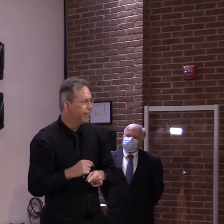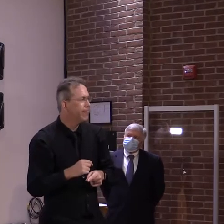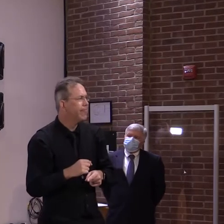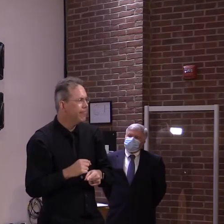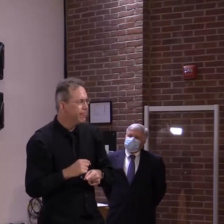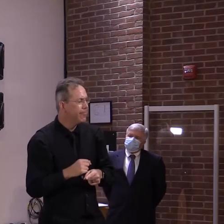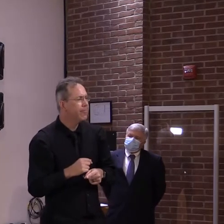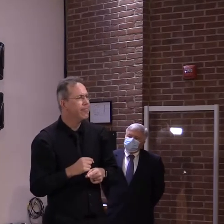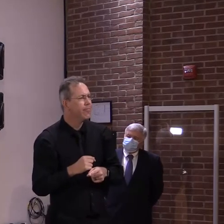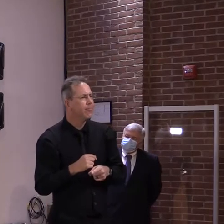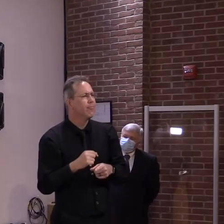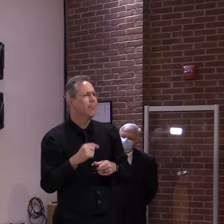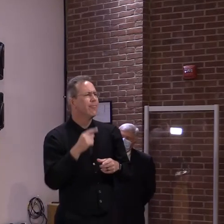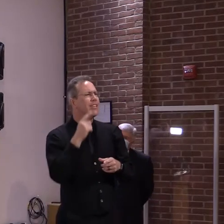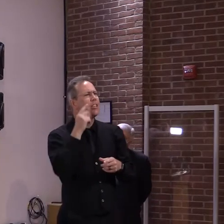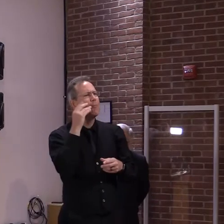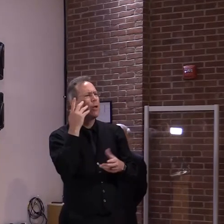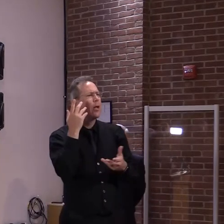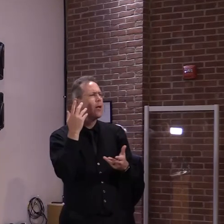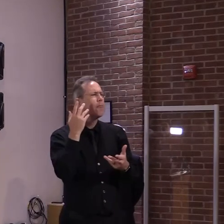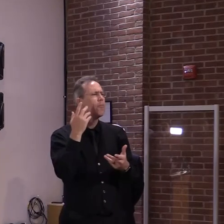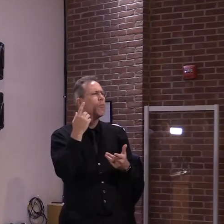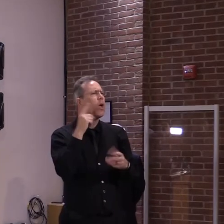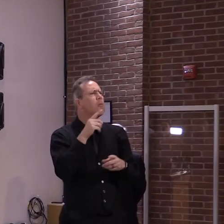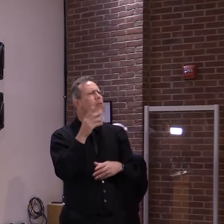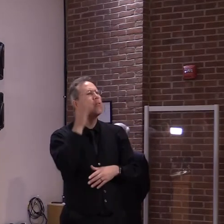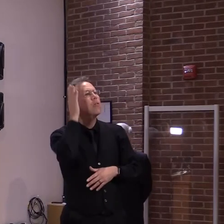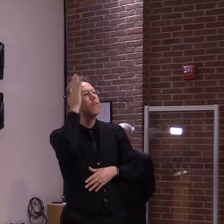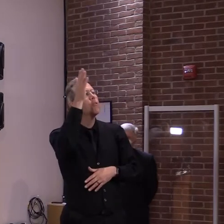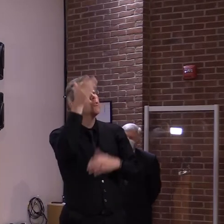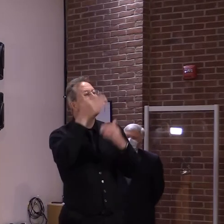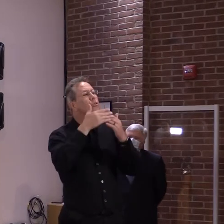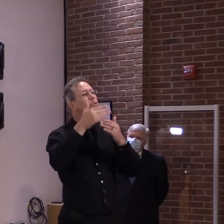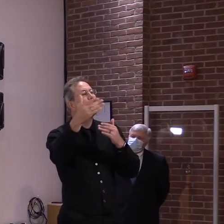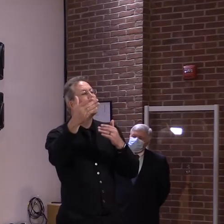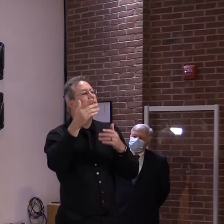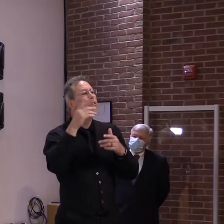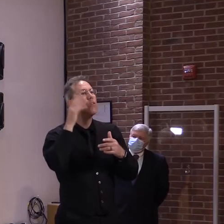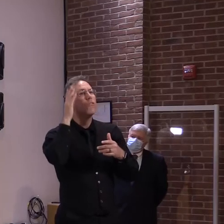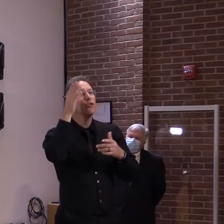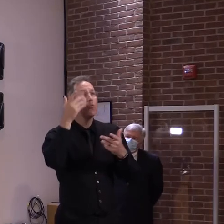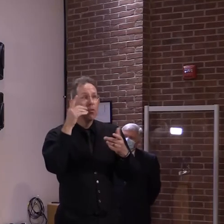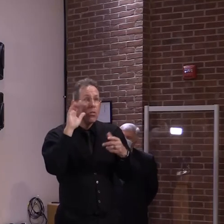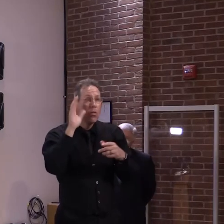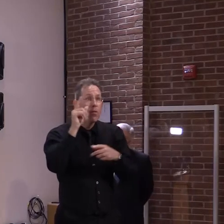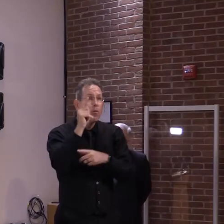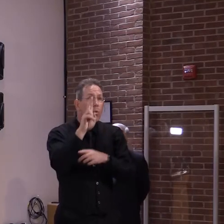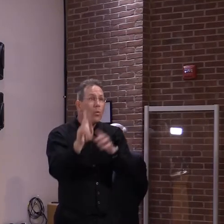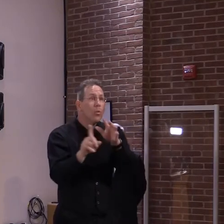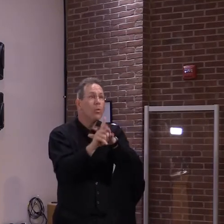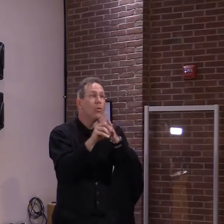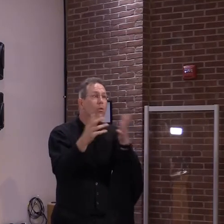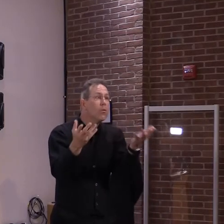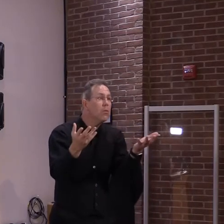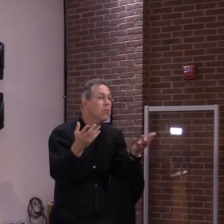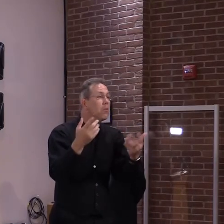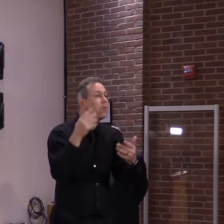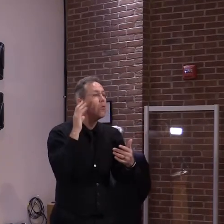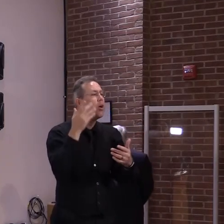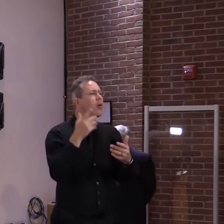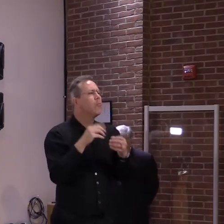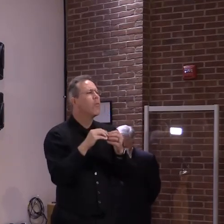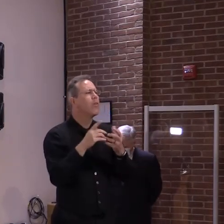hold? And that's much more of a question of cultural norms, because there